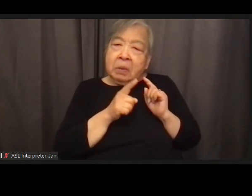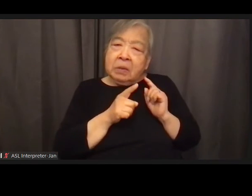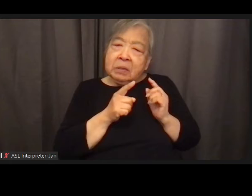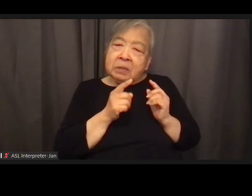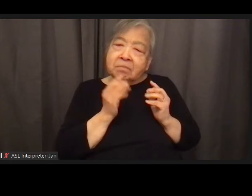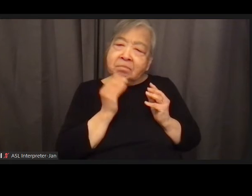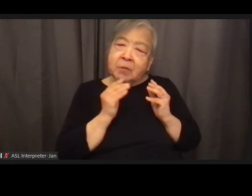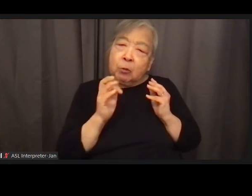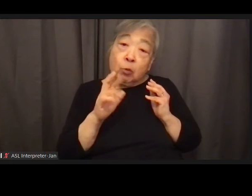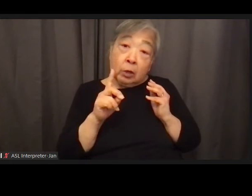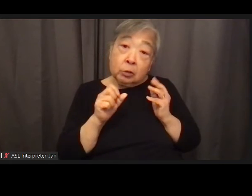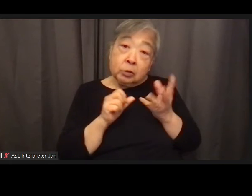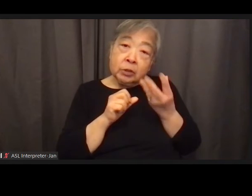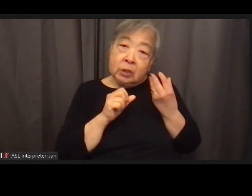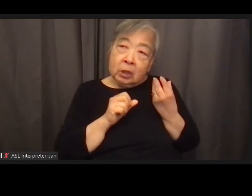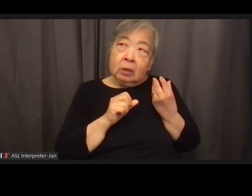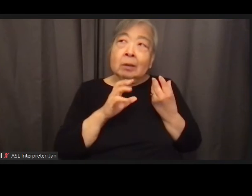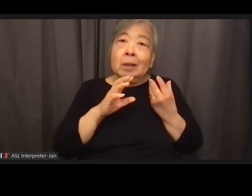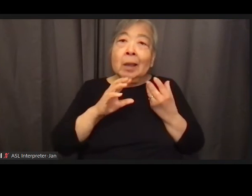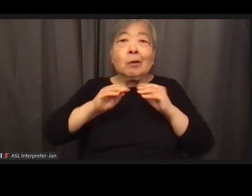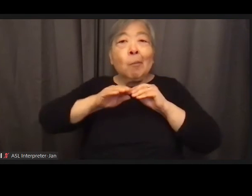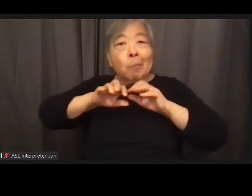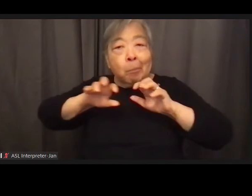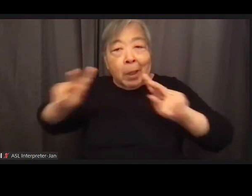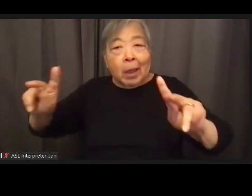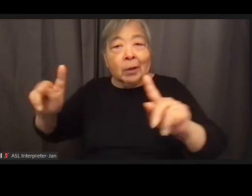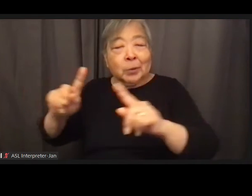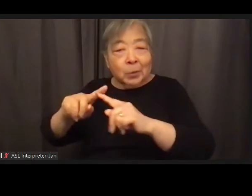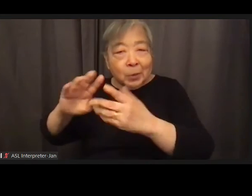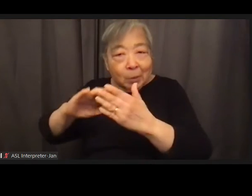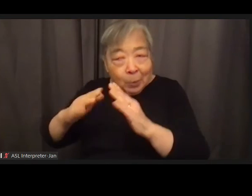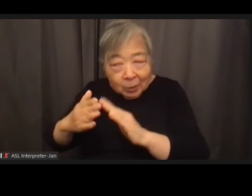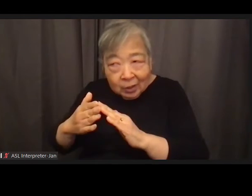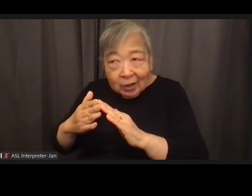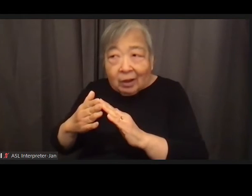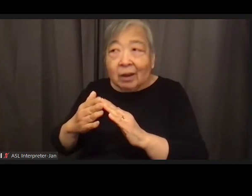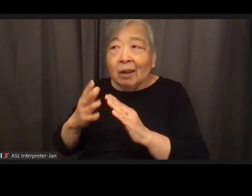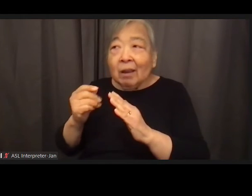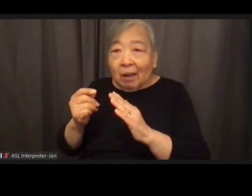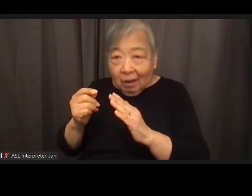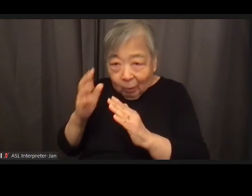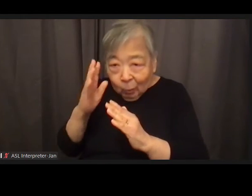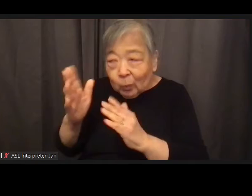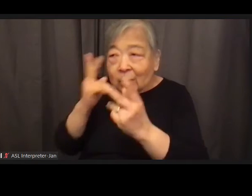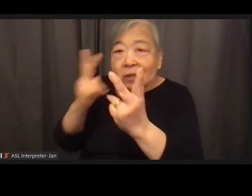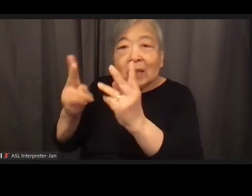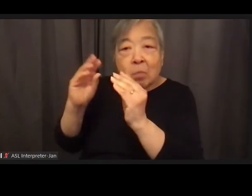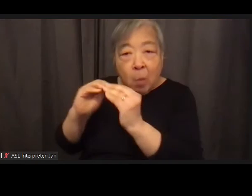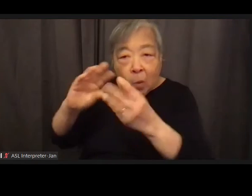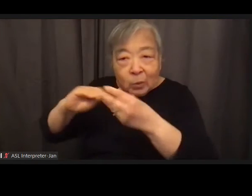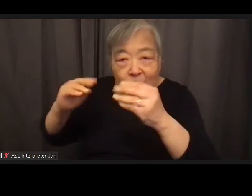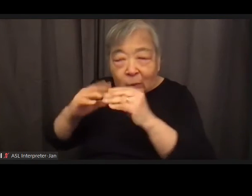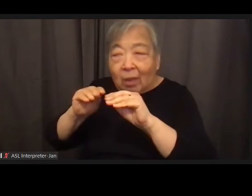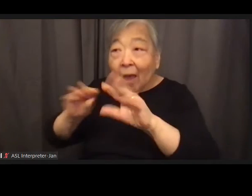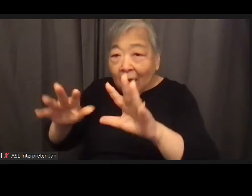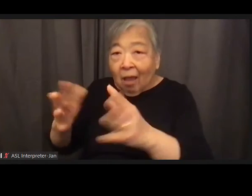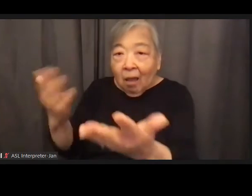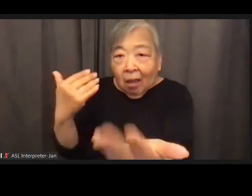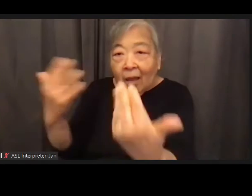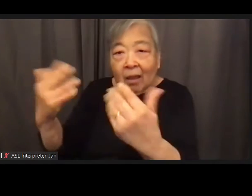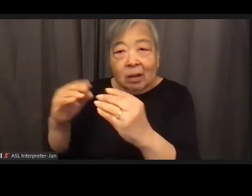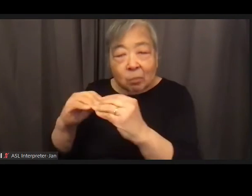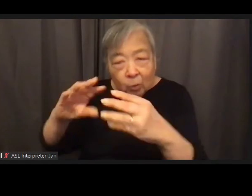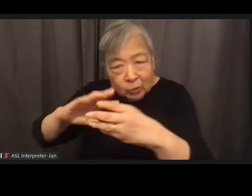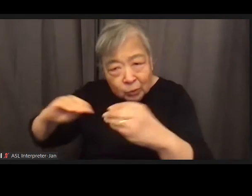back to the communities and other stories can be told, and they can tell stories. And so I like to think that